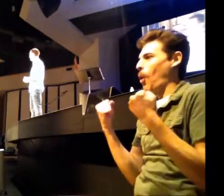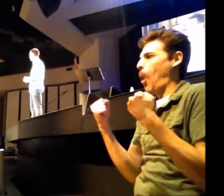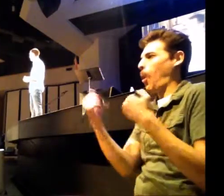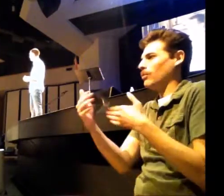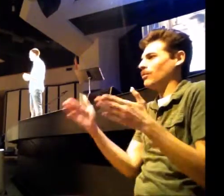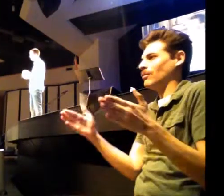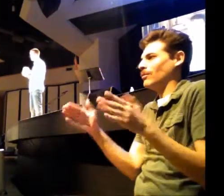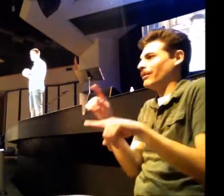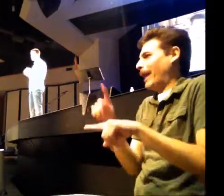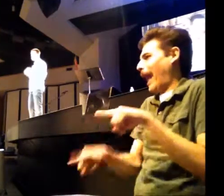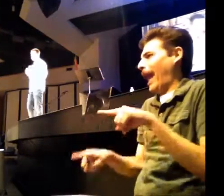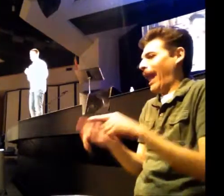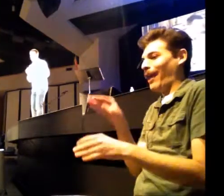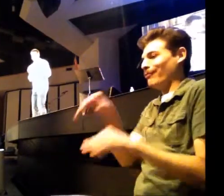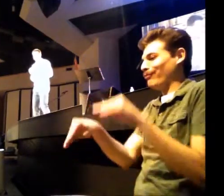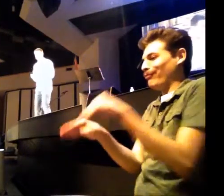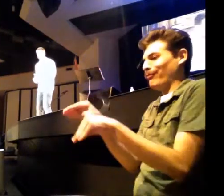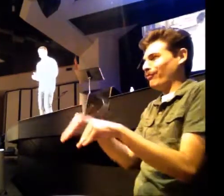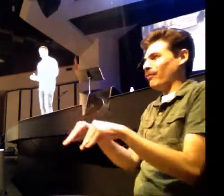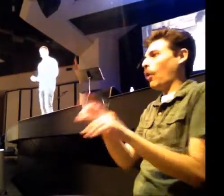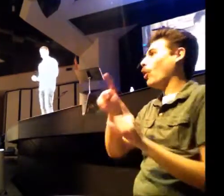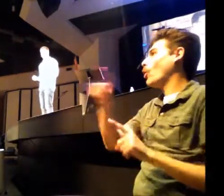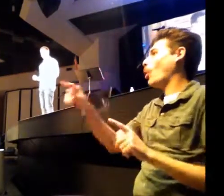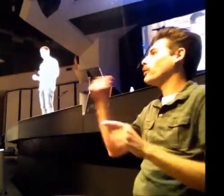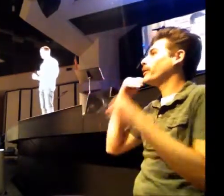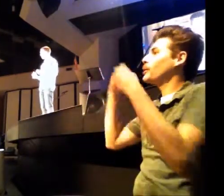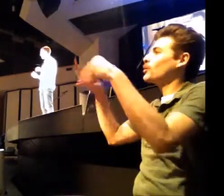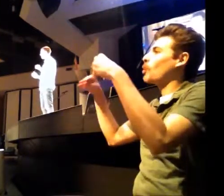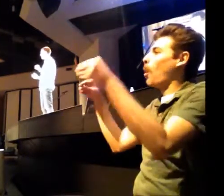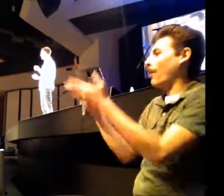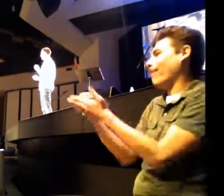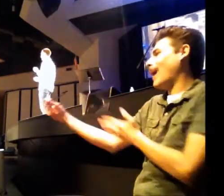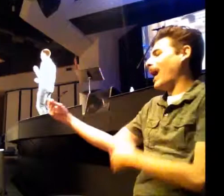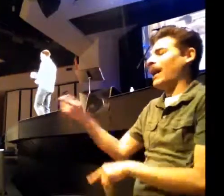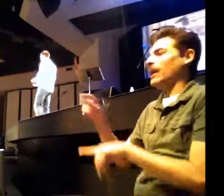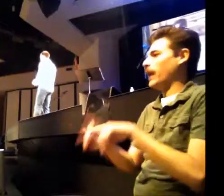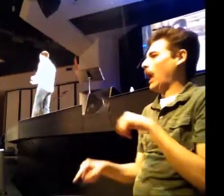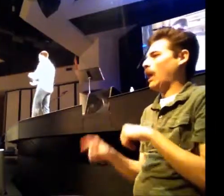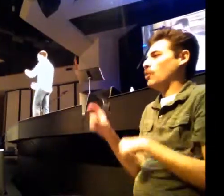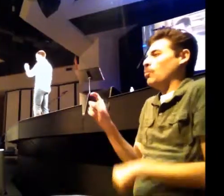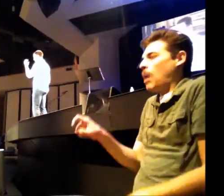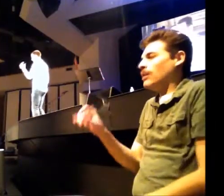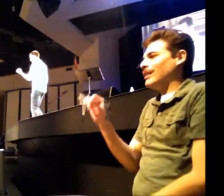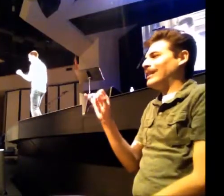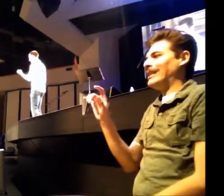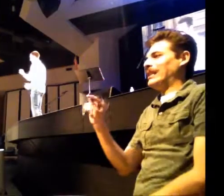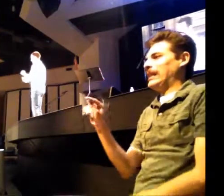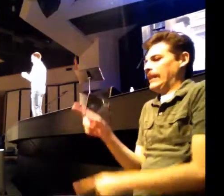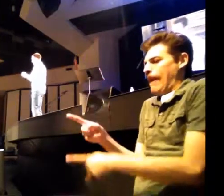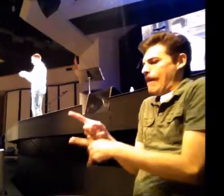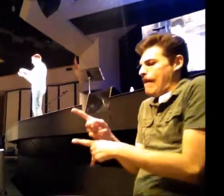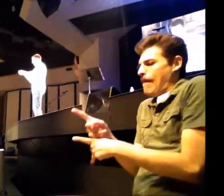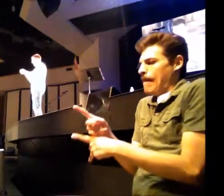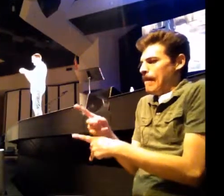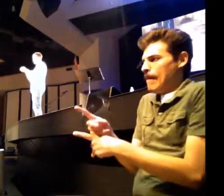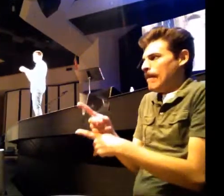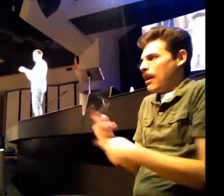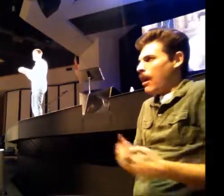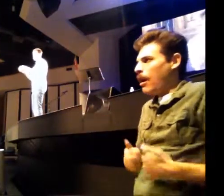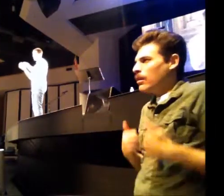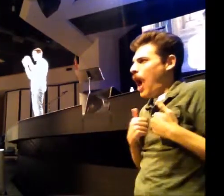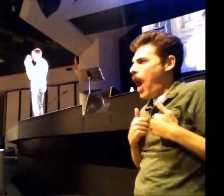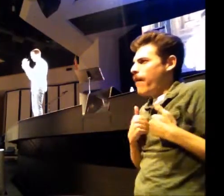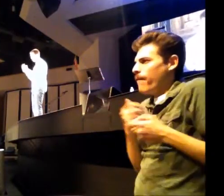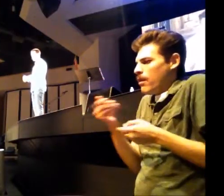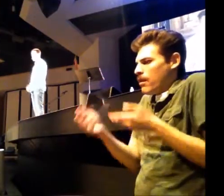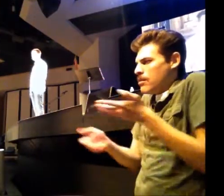and buy yourself some yeast. The way that you made your bread rise was you had to keep yeast alive. It has to be sustained and in a suspended kind of